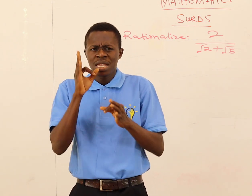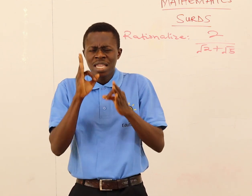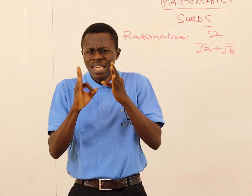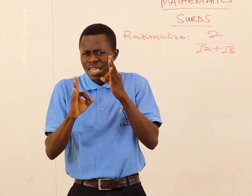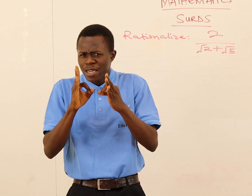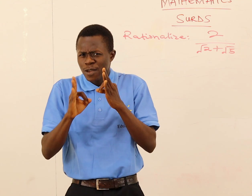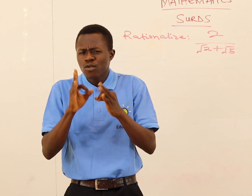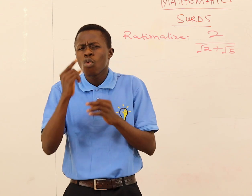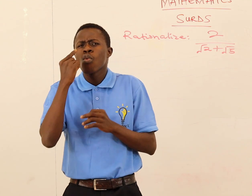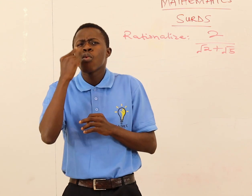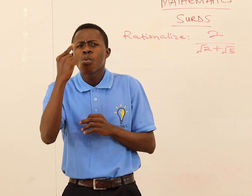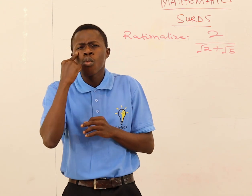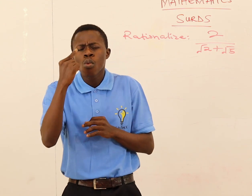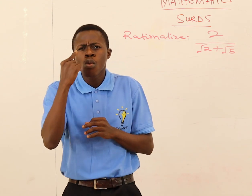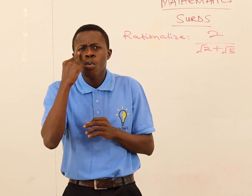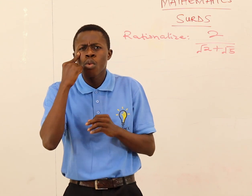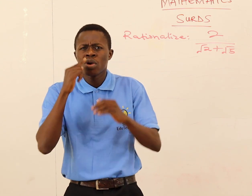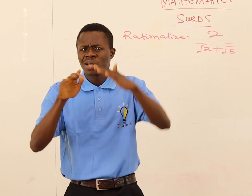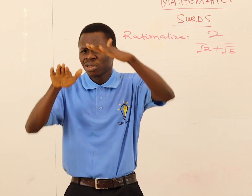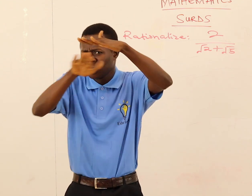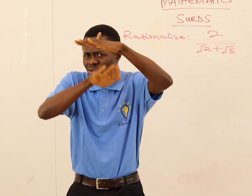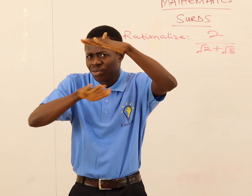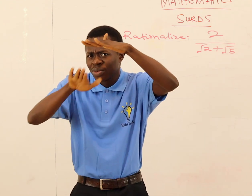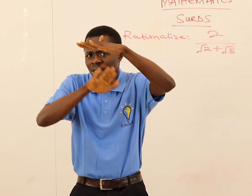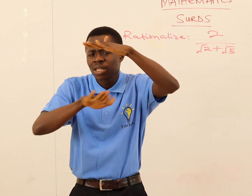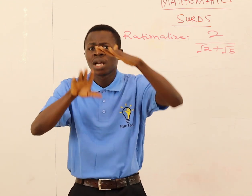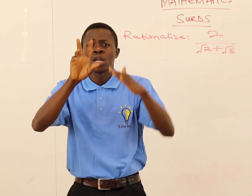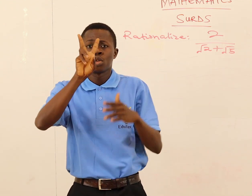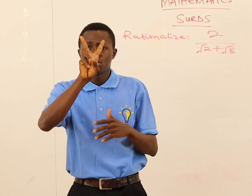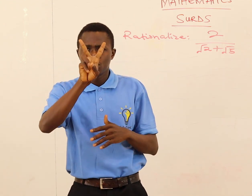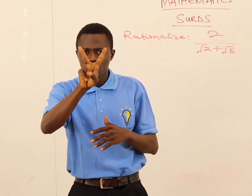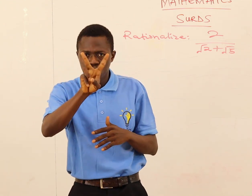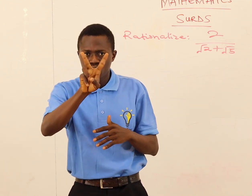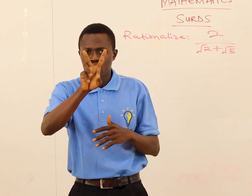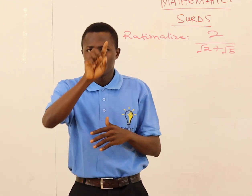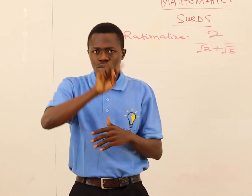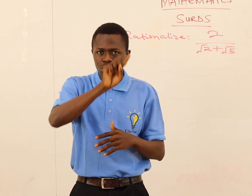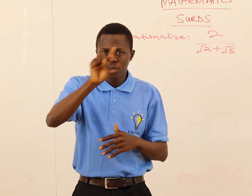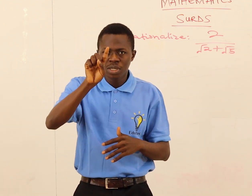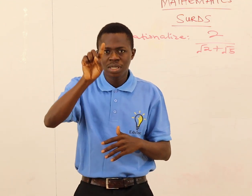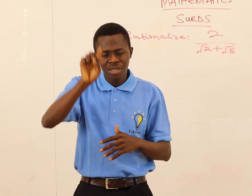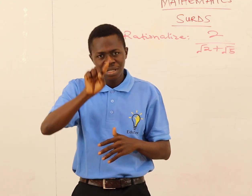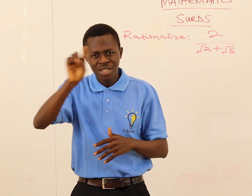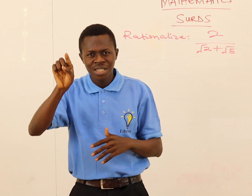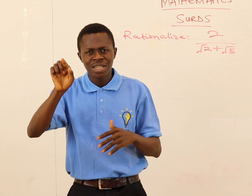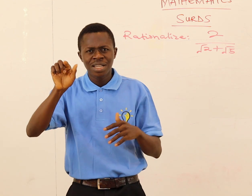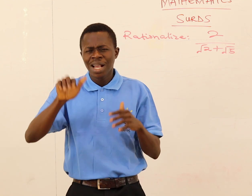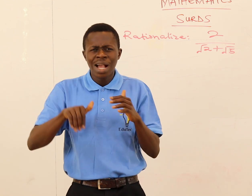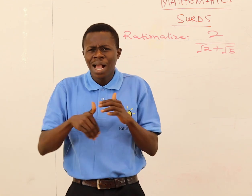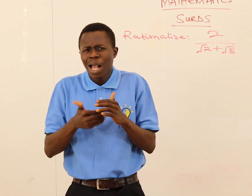So let me ask you a question. If you see a set where in the denominator